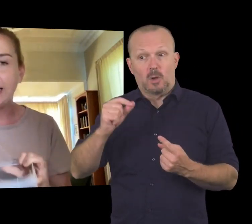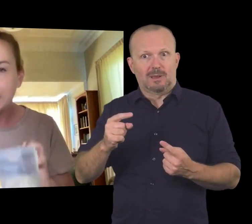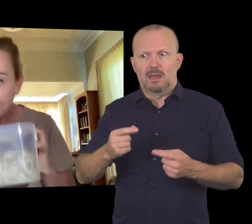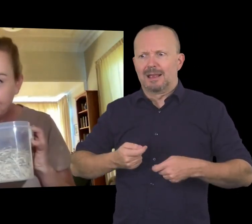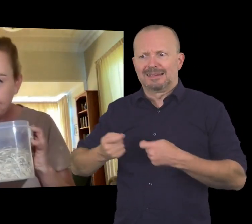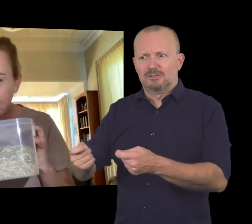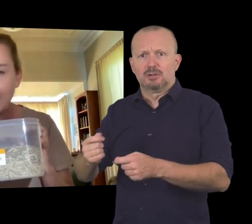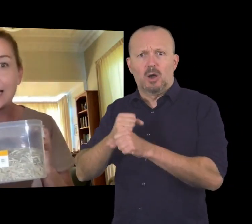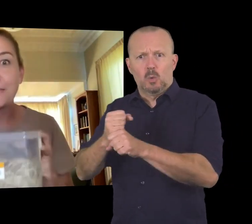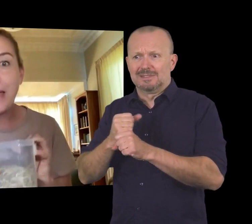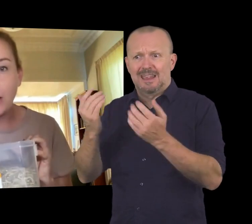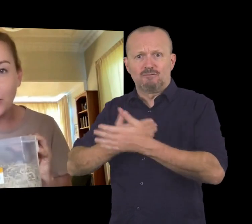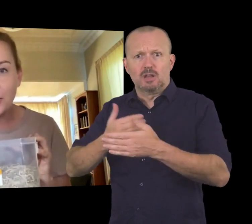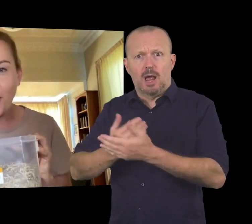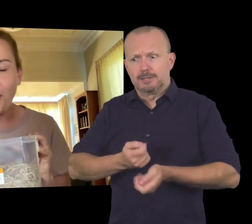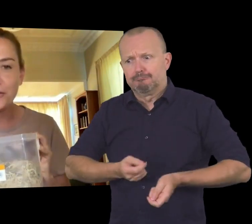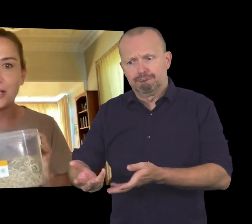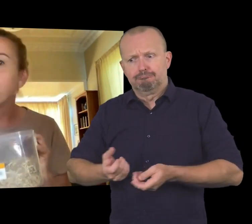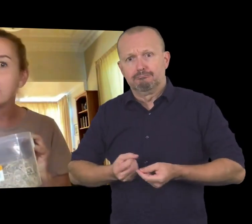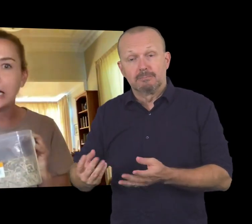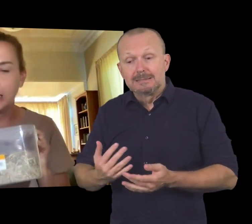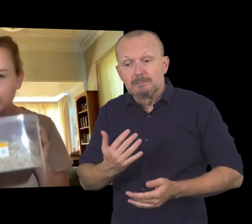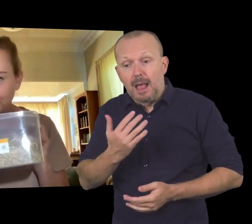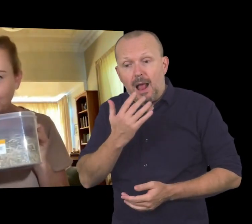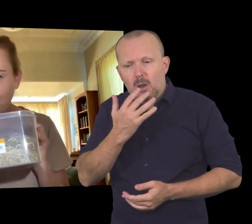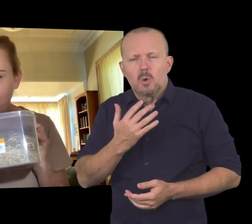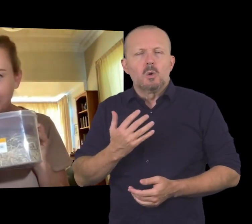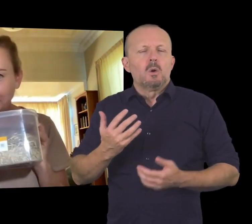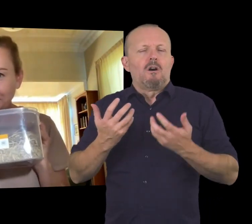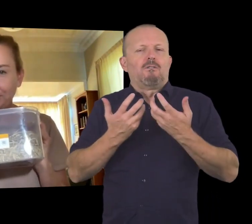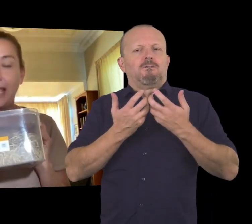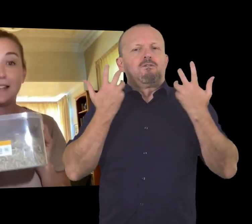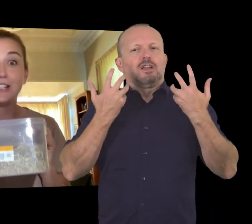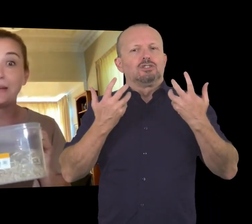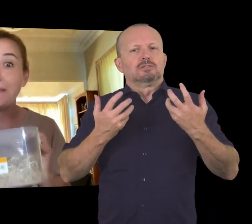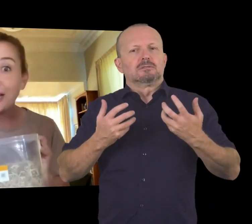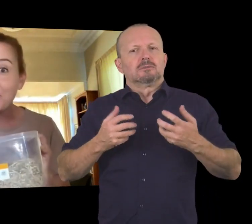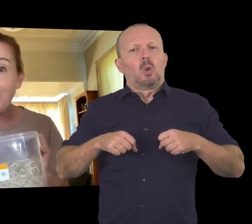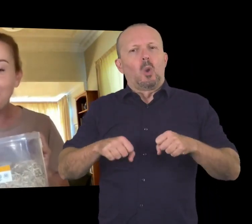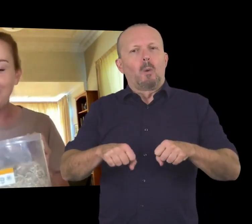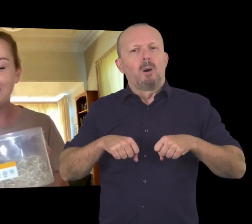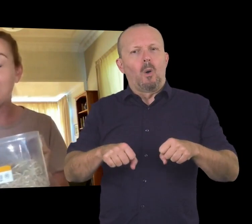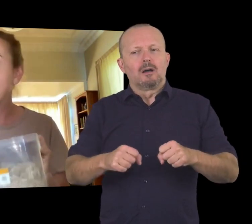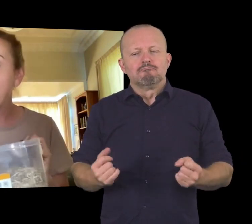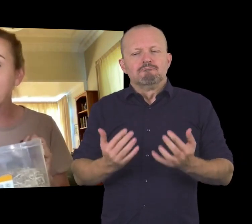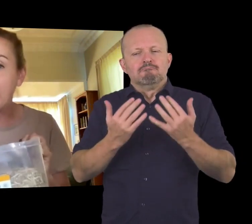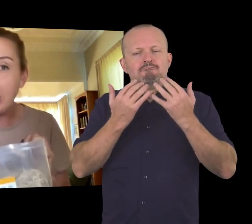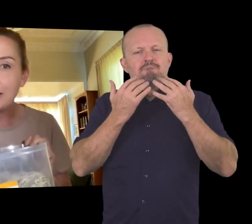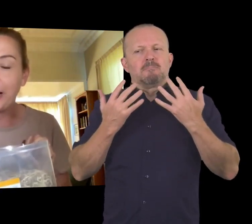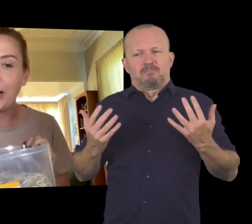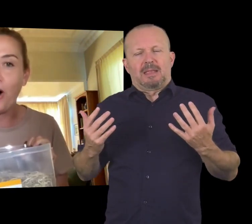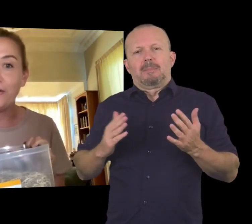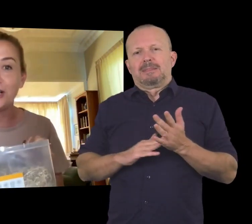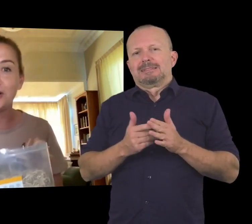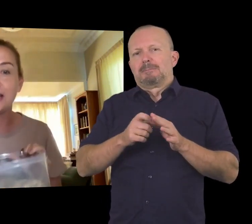and it smells of just freshly cut grass. it's actually meadow chaff, and so this smells really